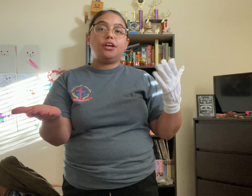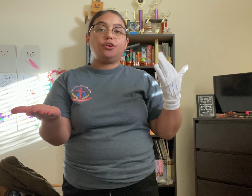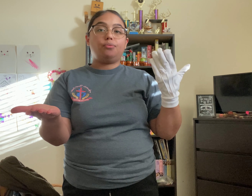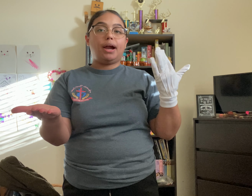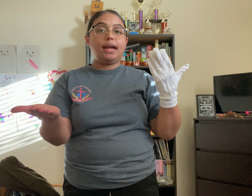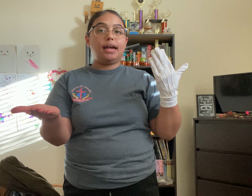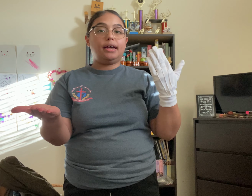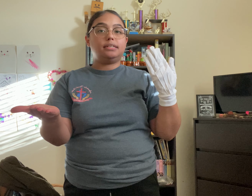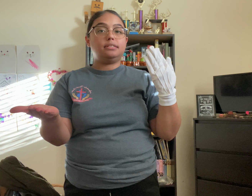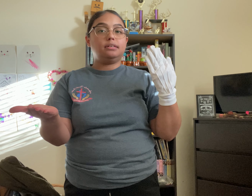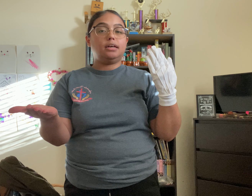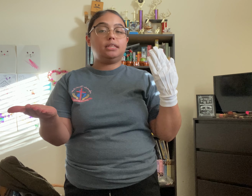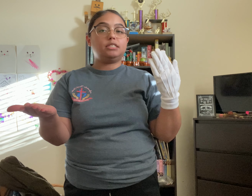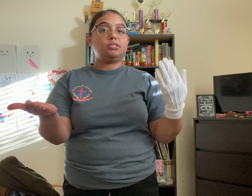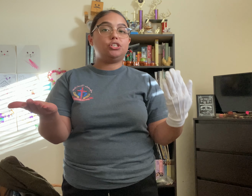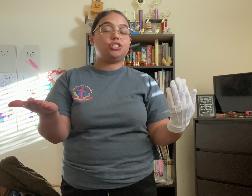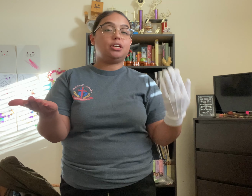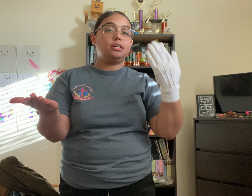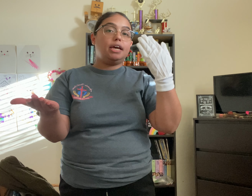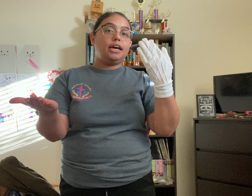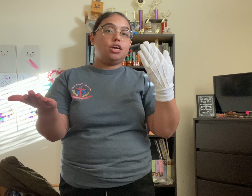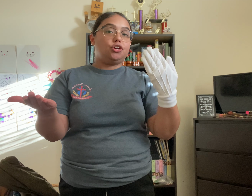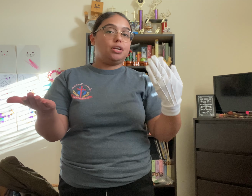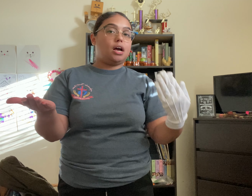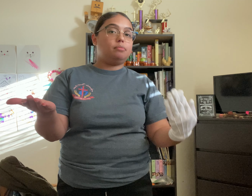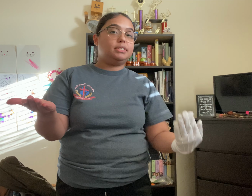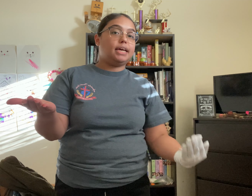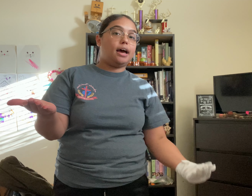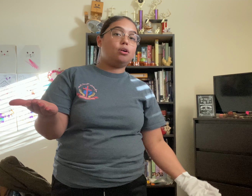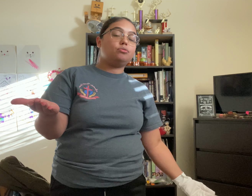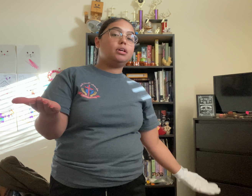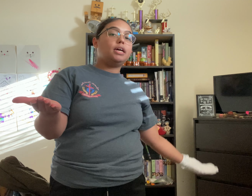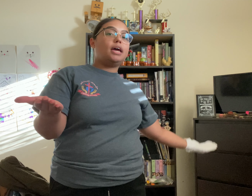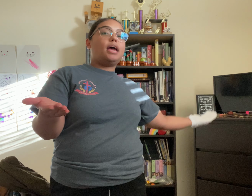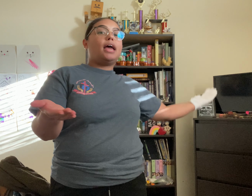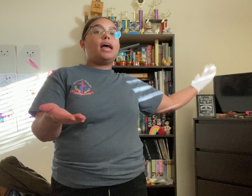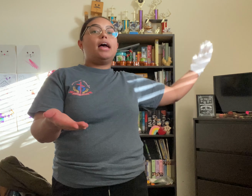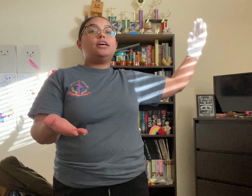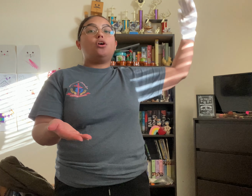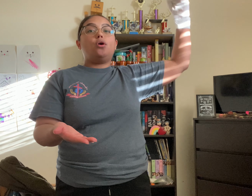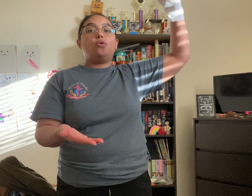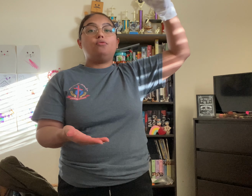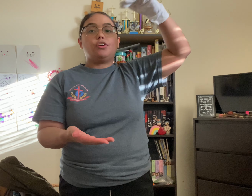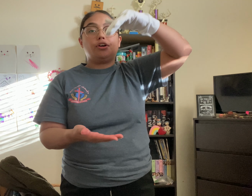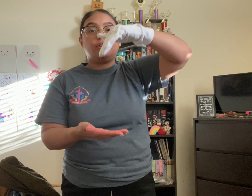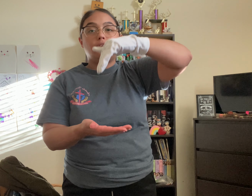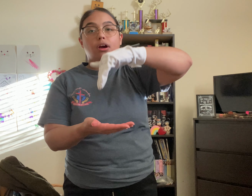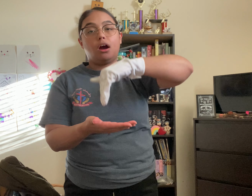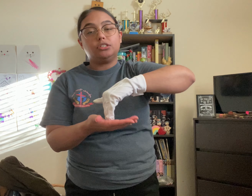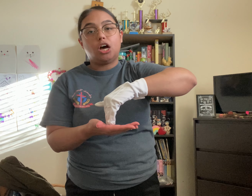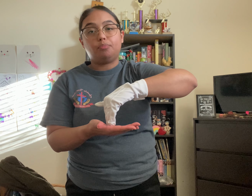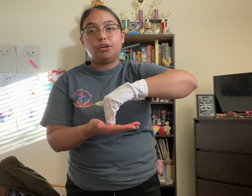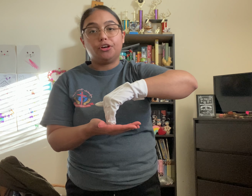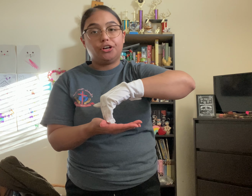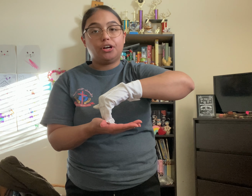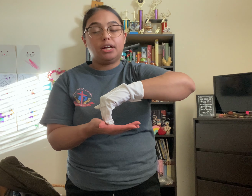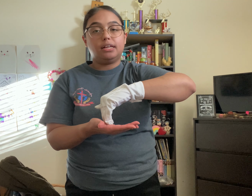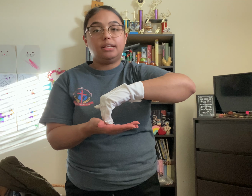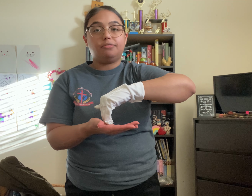your right hand in this position, and you're going to come down and over on top of your left